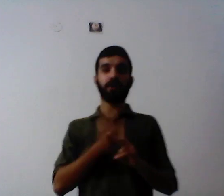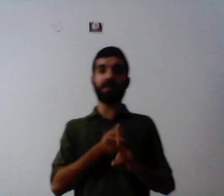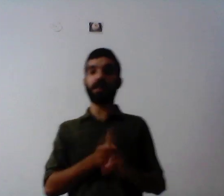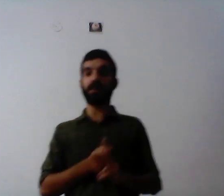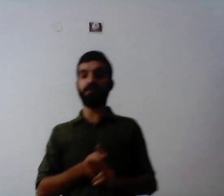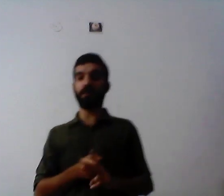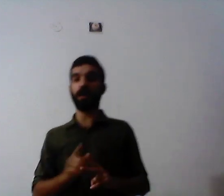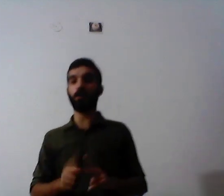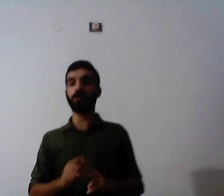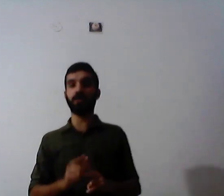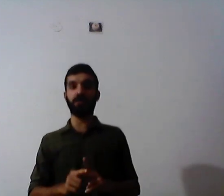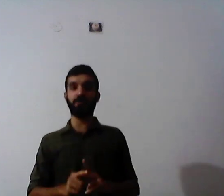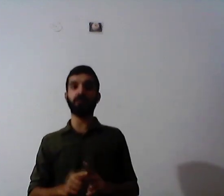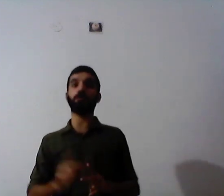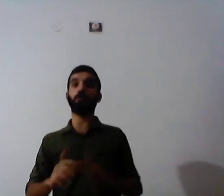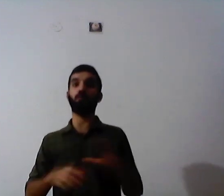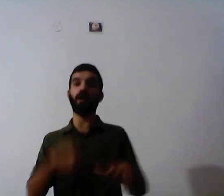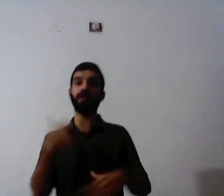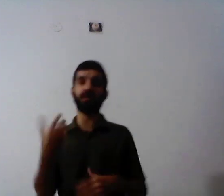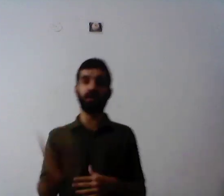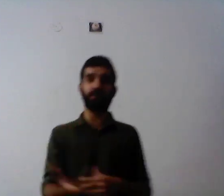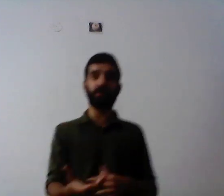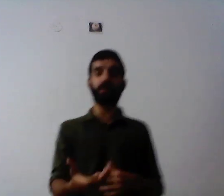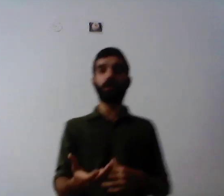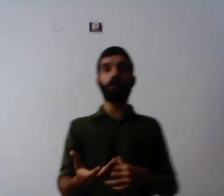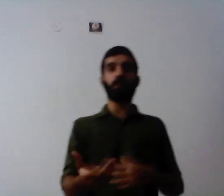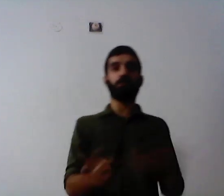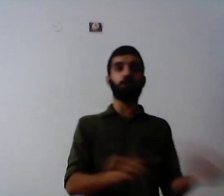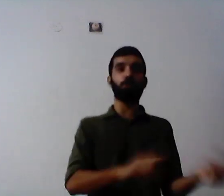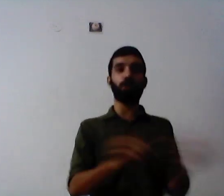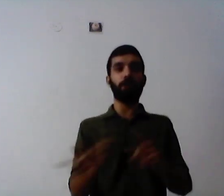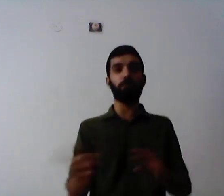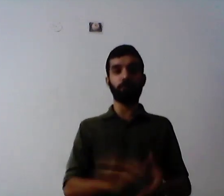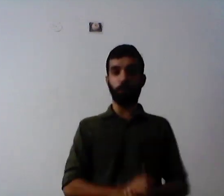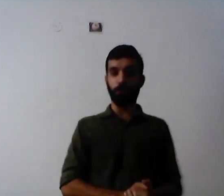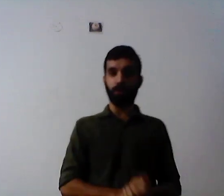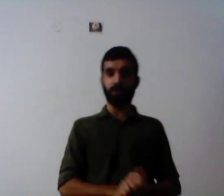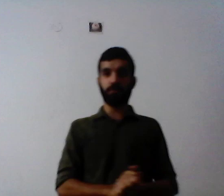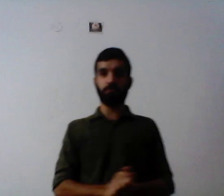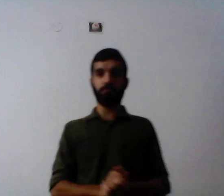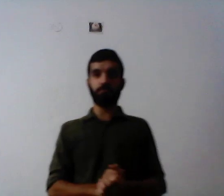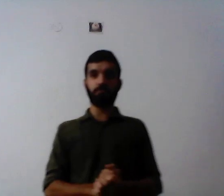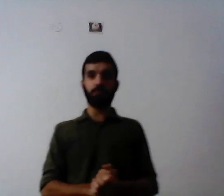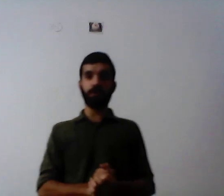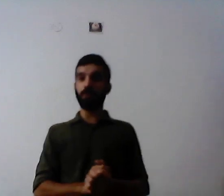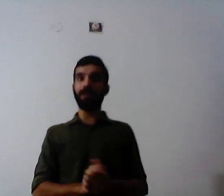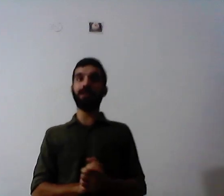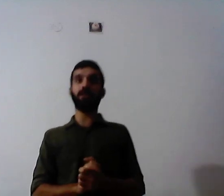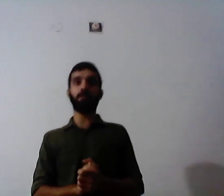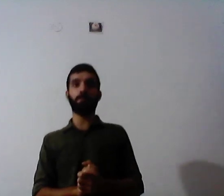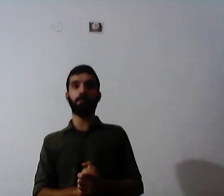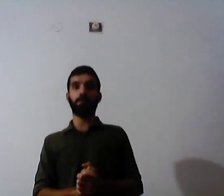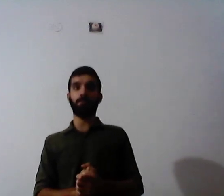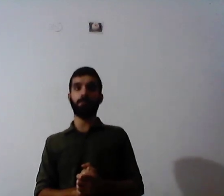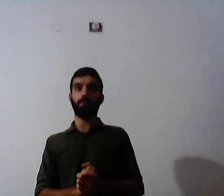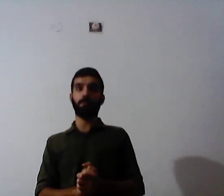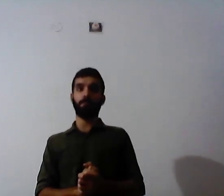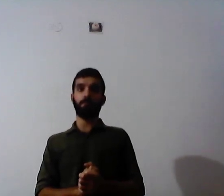understand the difference. How is it different, or why is it different for two type of solutions? Is that very clear?